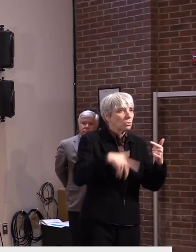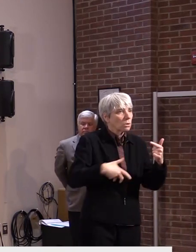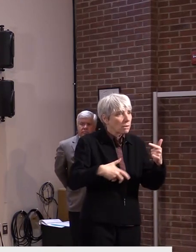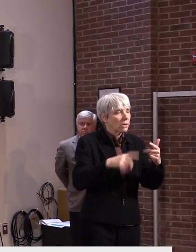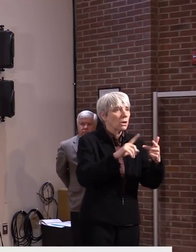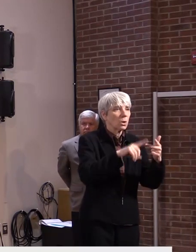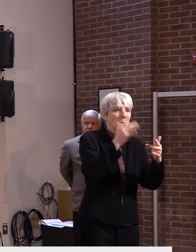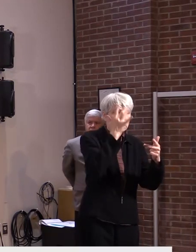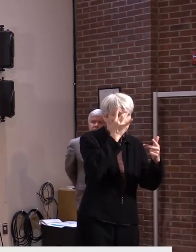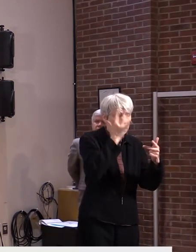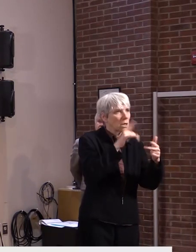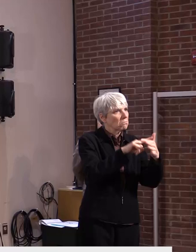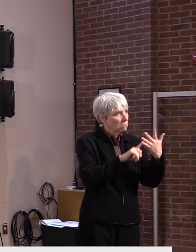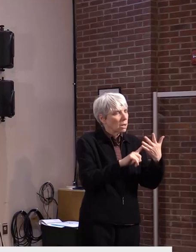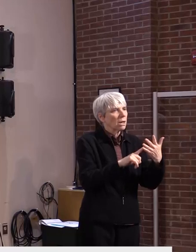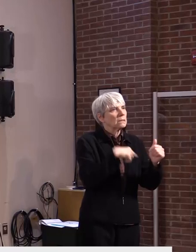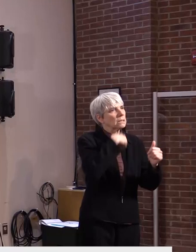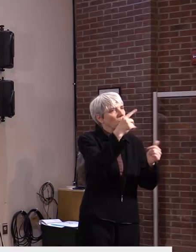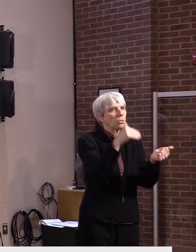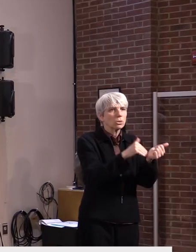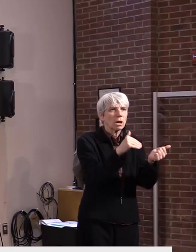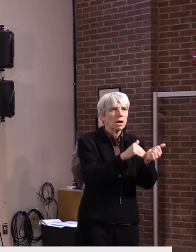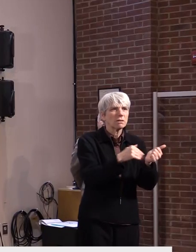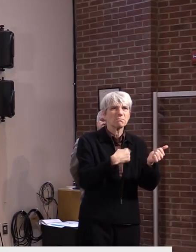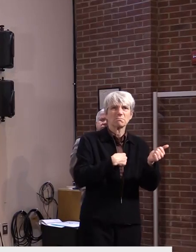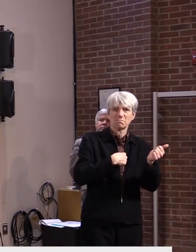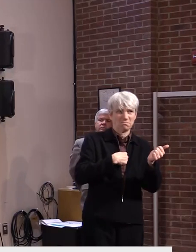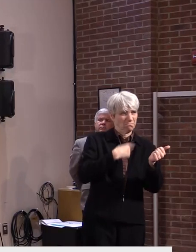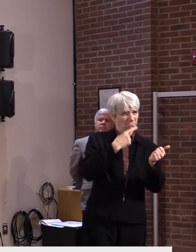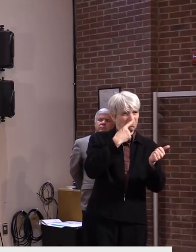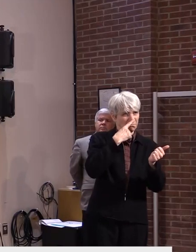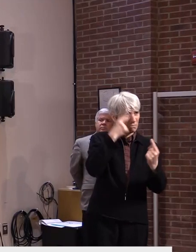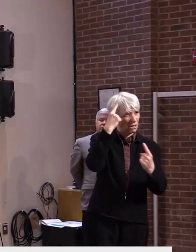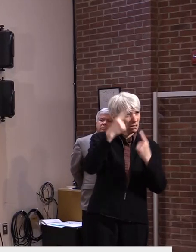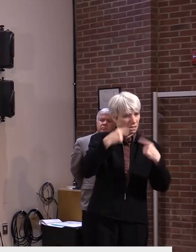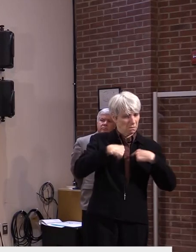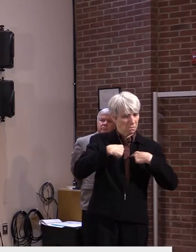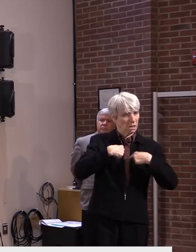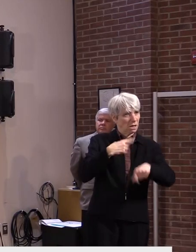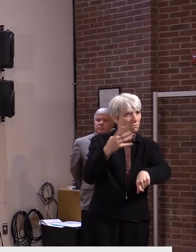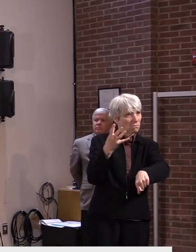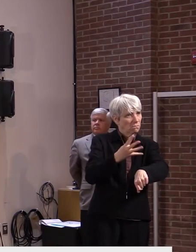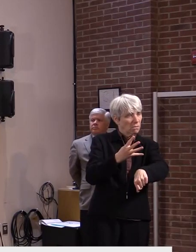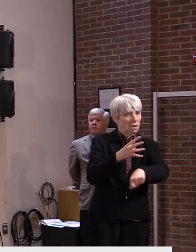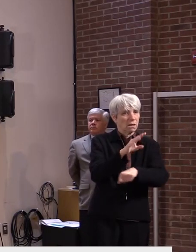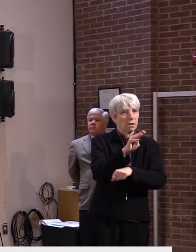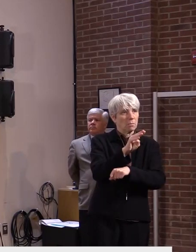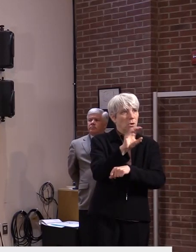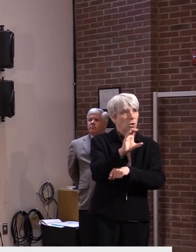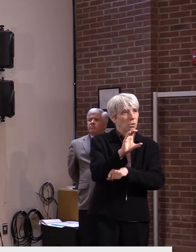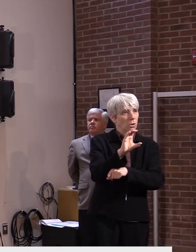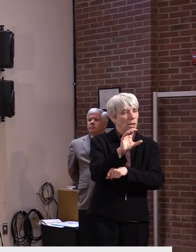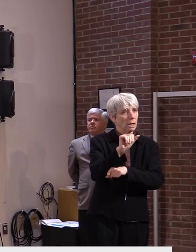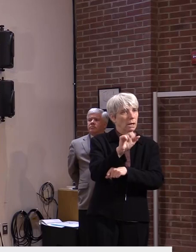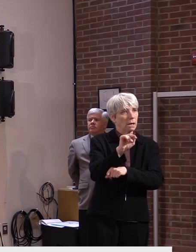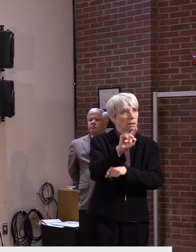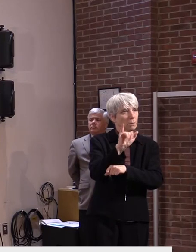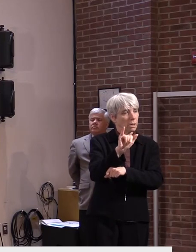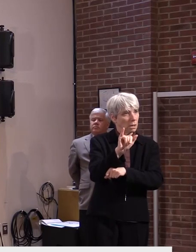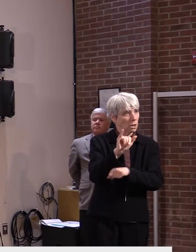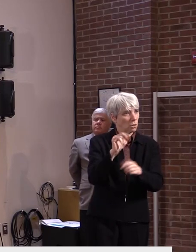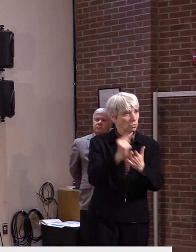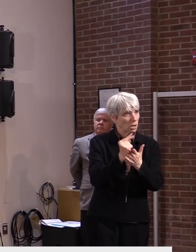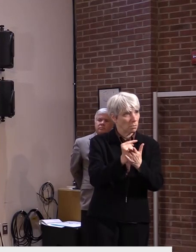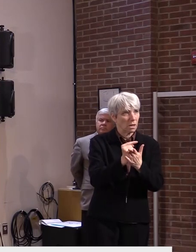ill and ask to be evaluated for monoclonal antibody treatment. This is especially important if you